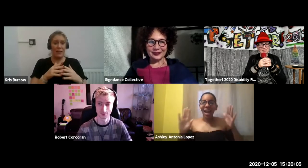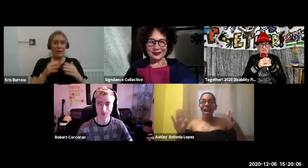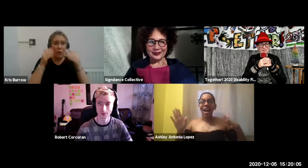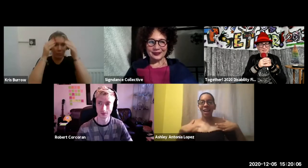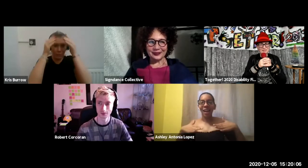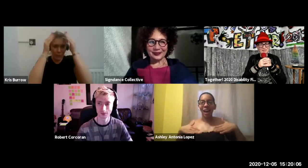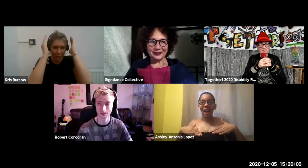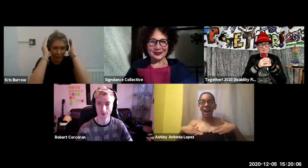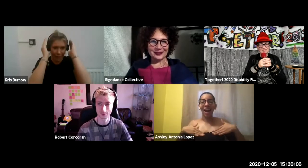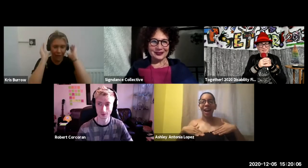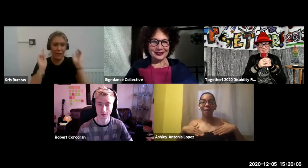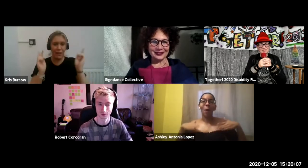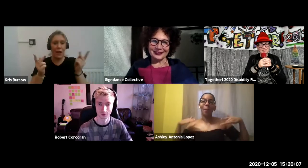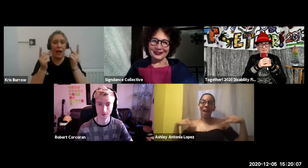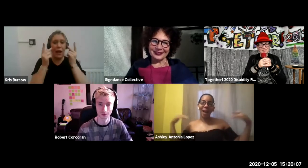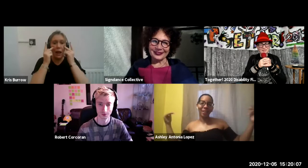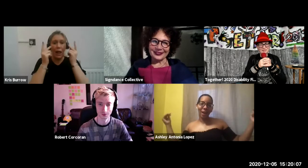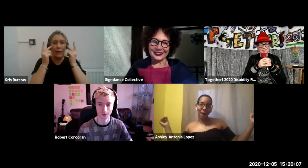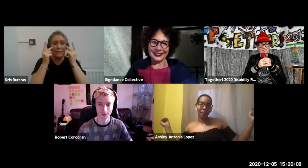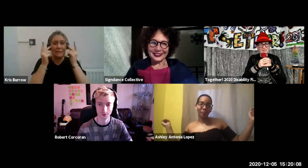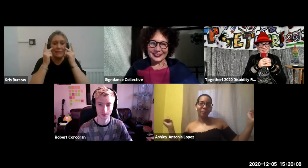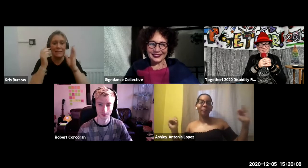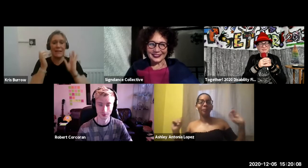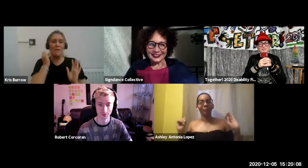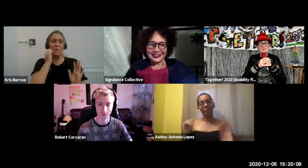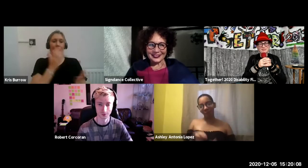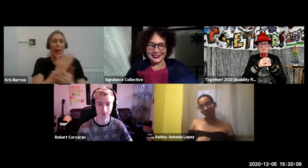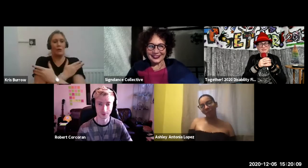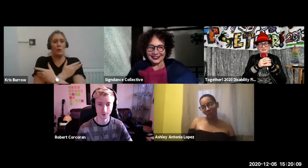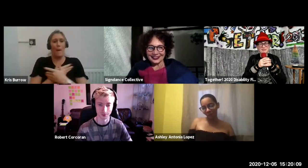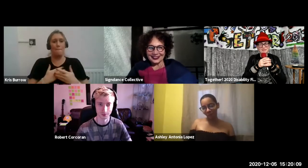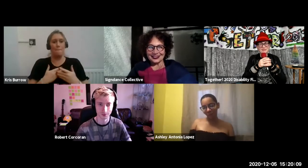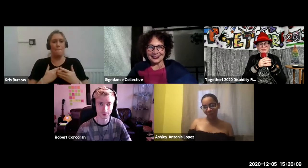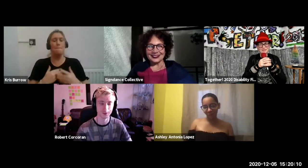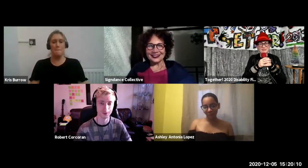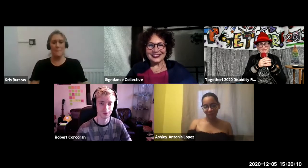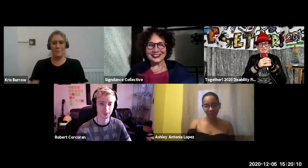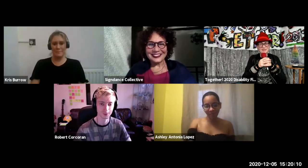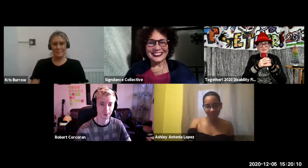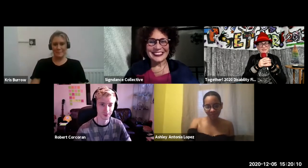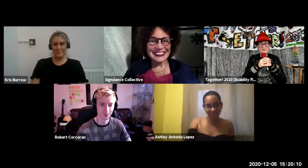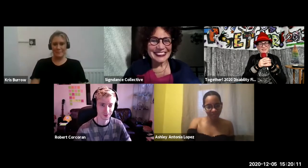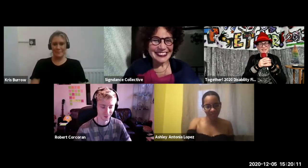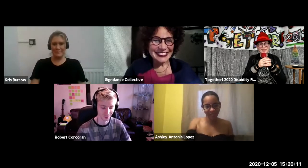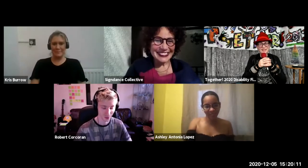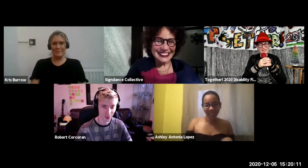glasses, and I have a black top. Mm-hmm.